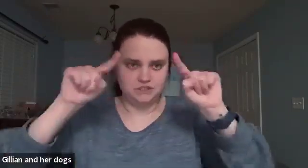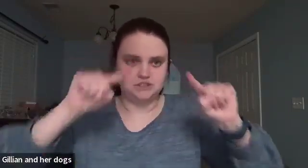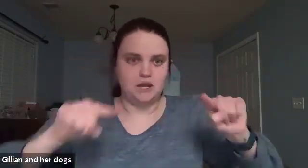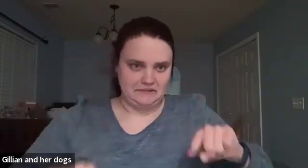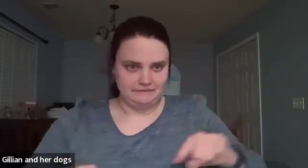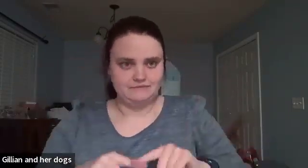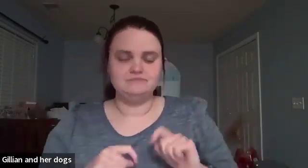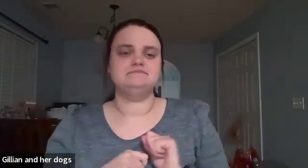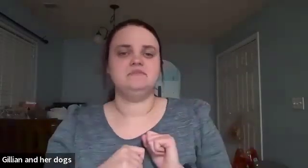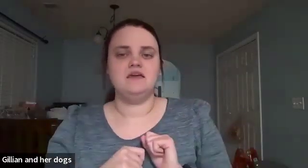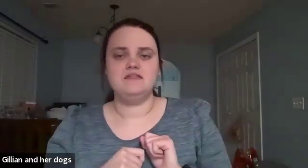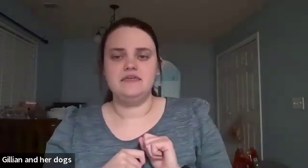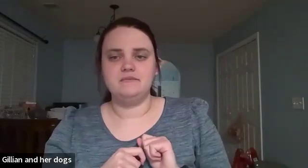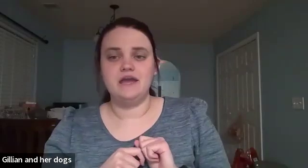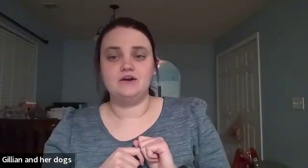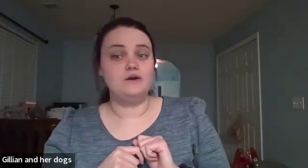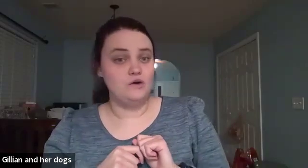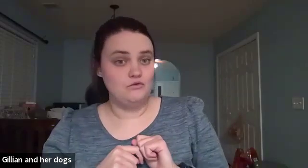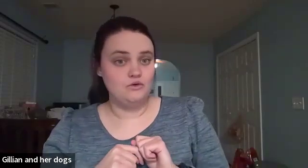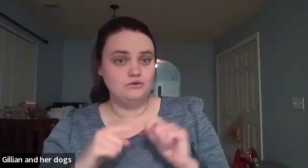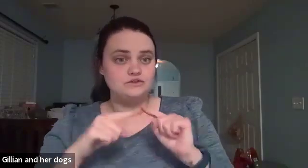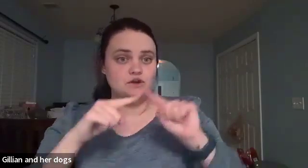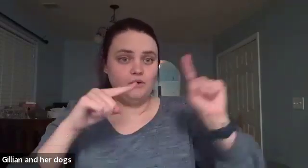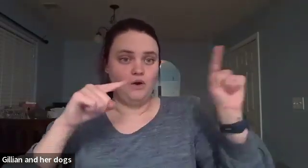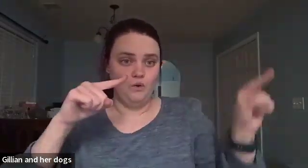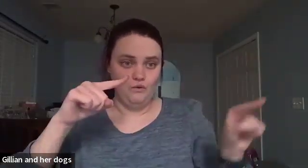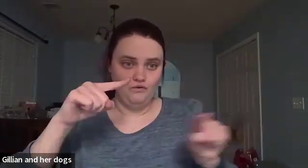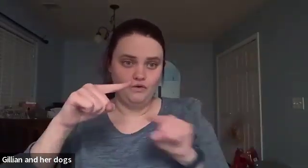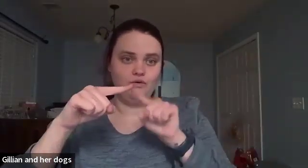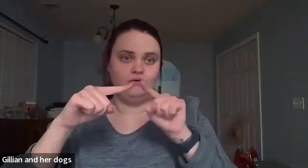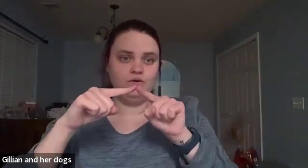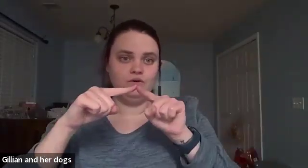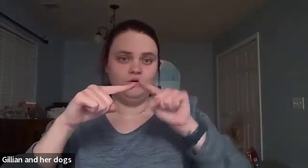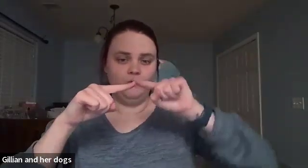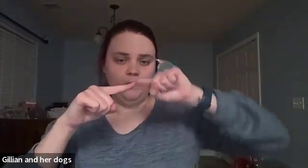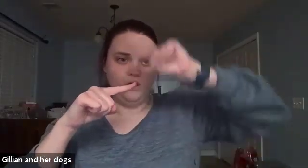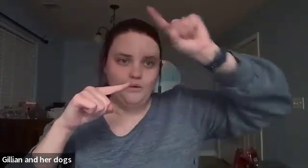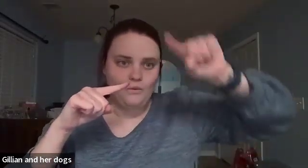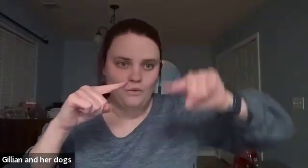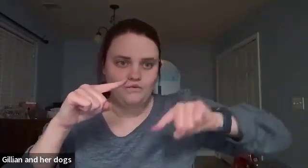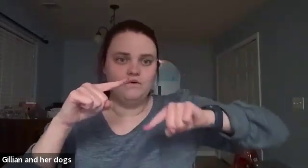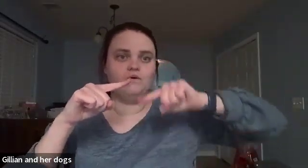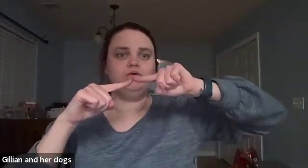very choppy. Then we had our oval, so oval or